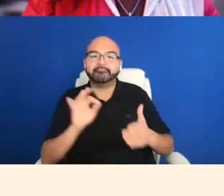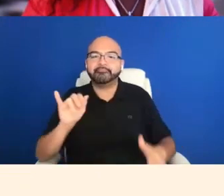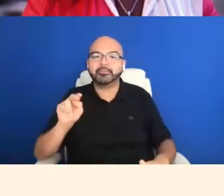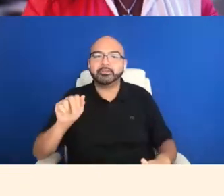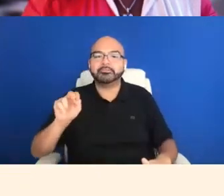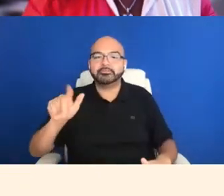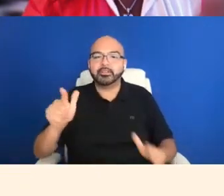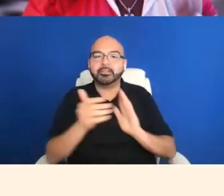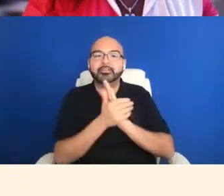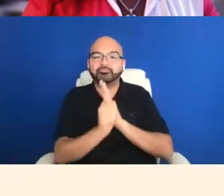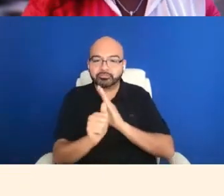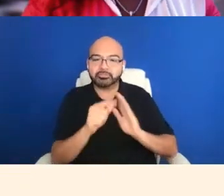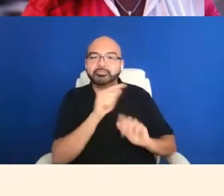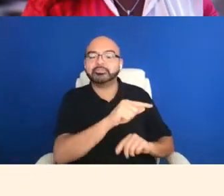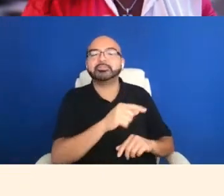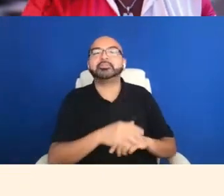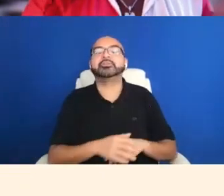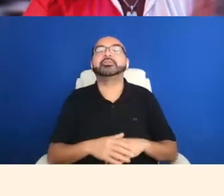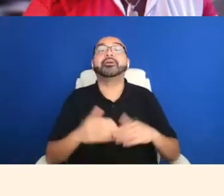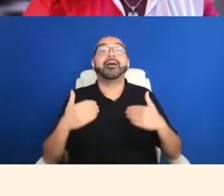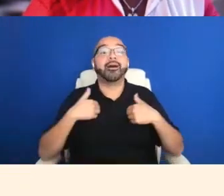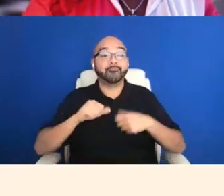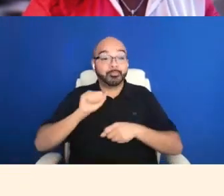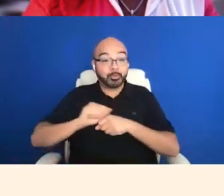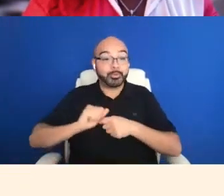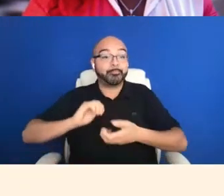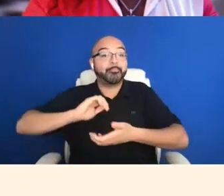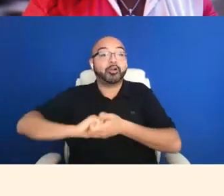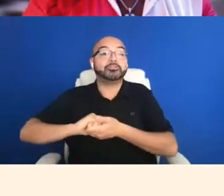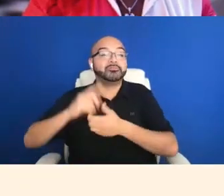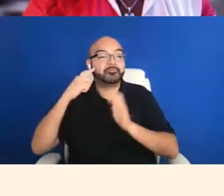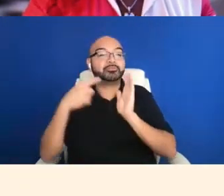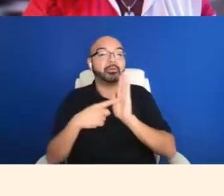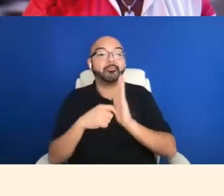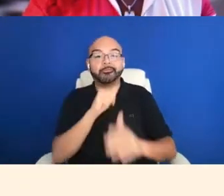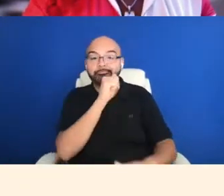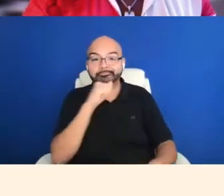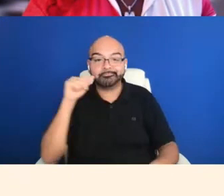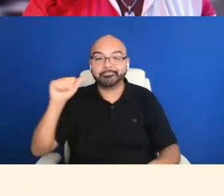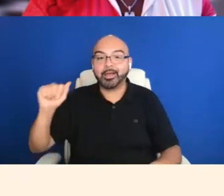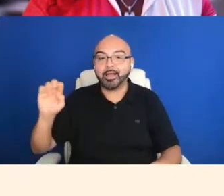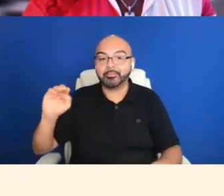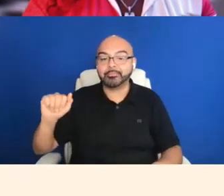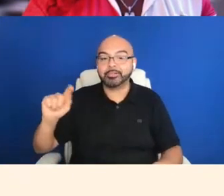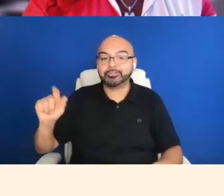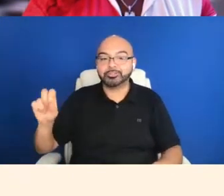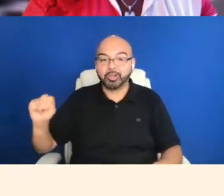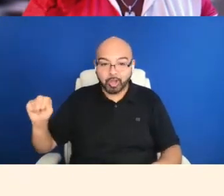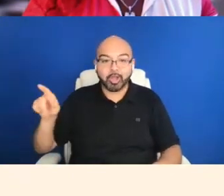employment partnerships with like Amazon, First Time Staffing, um,